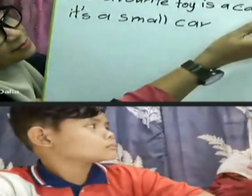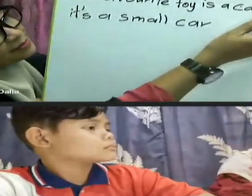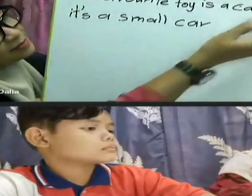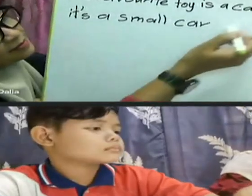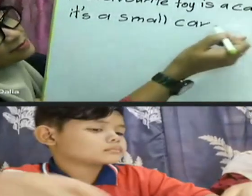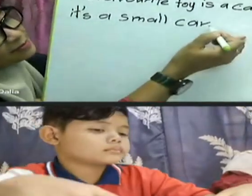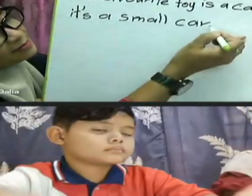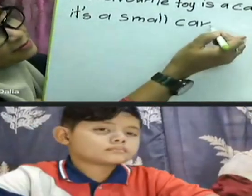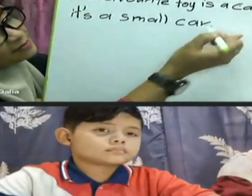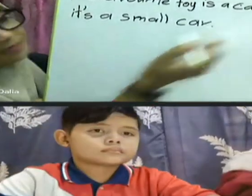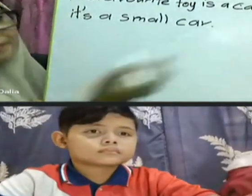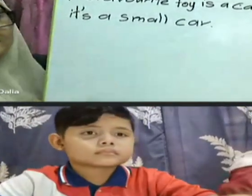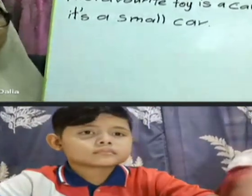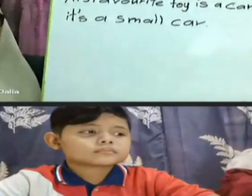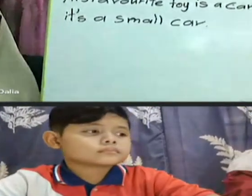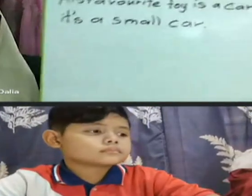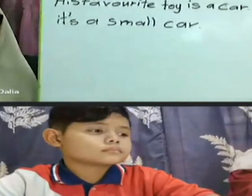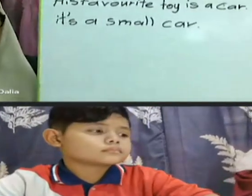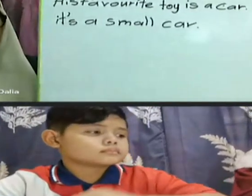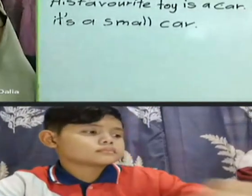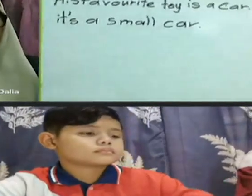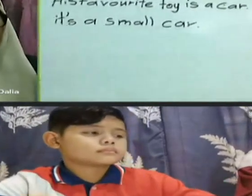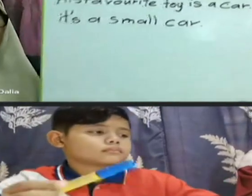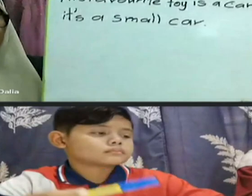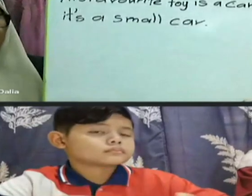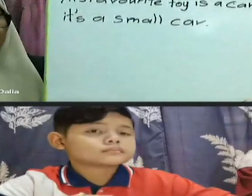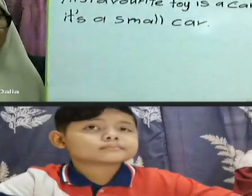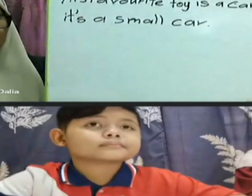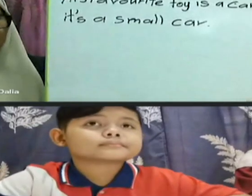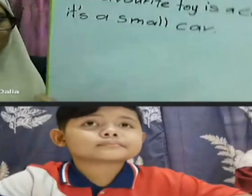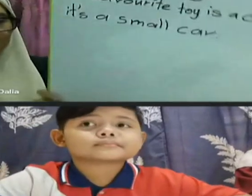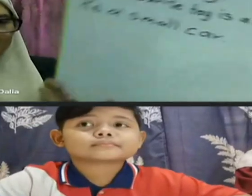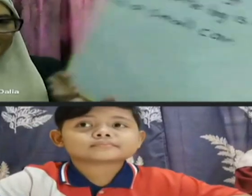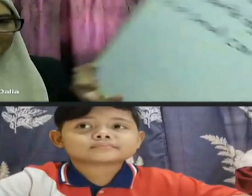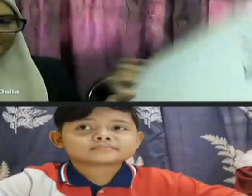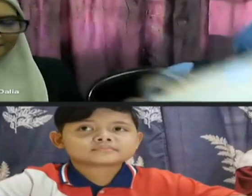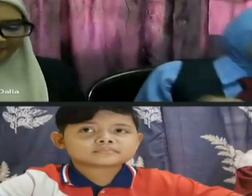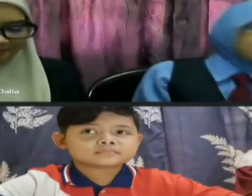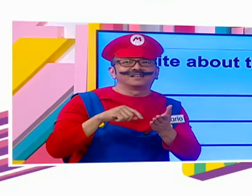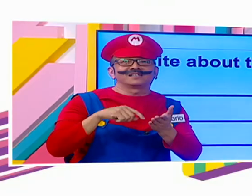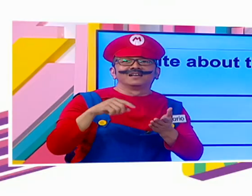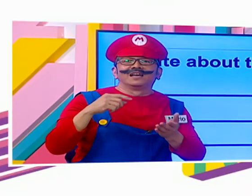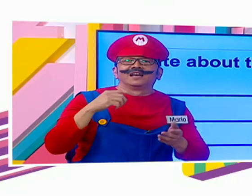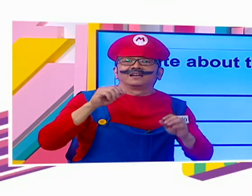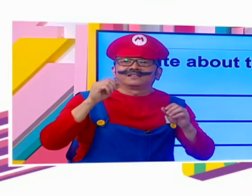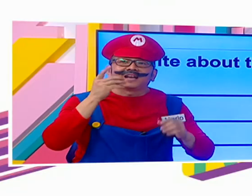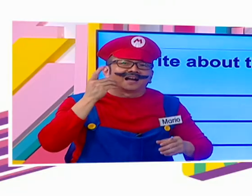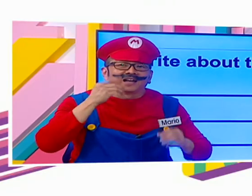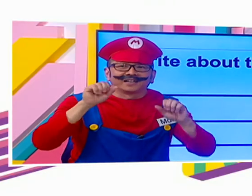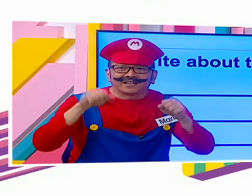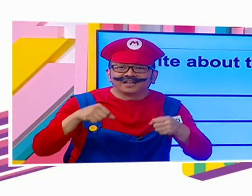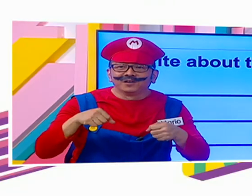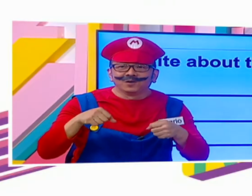I want to try to read. Dahlia, you want to read? Have you write? Okay, yeah, you have complete the sentence.